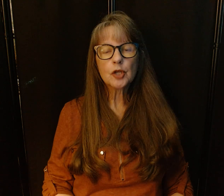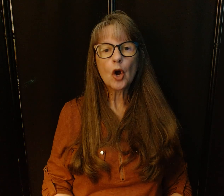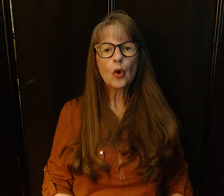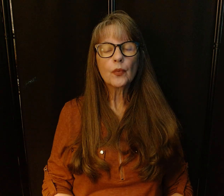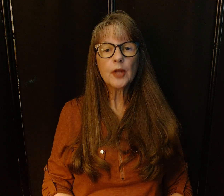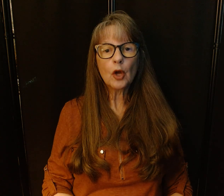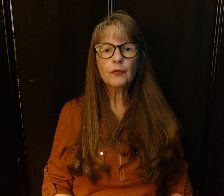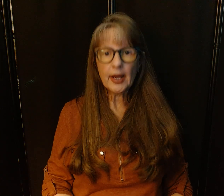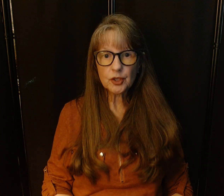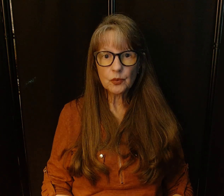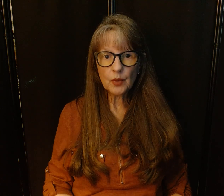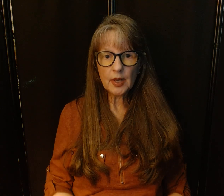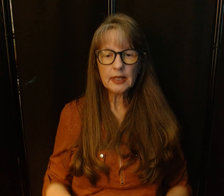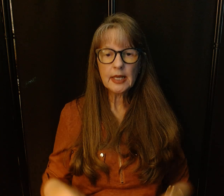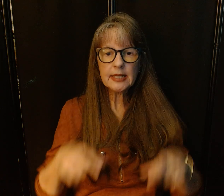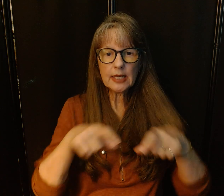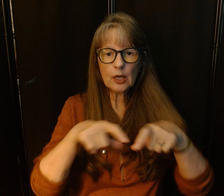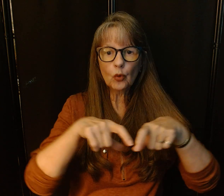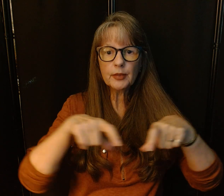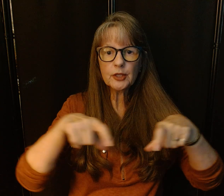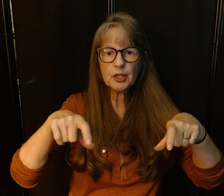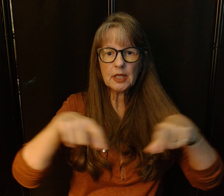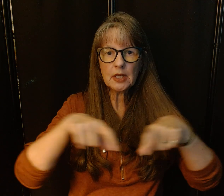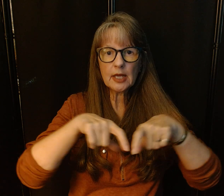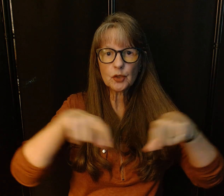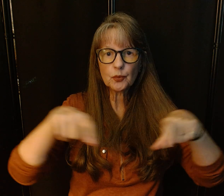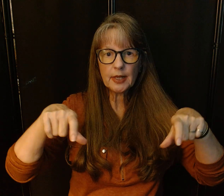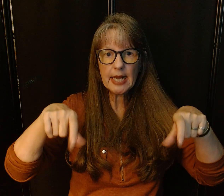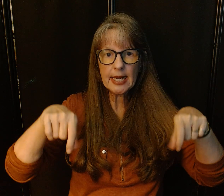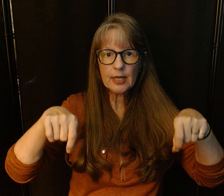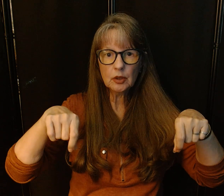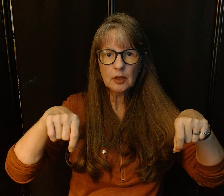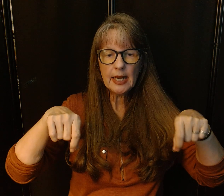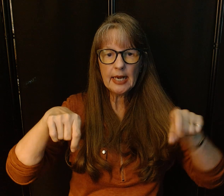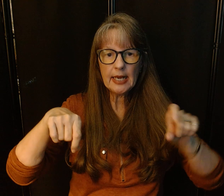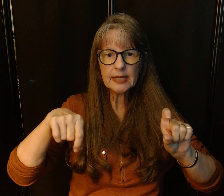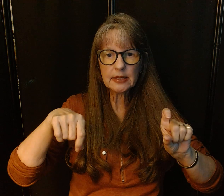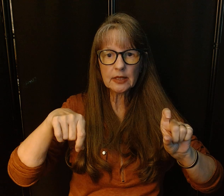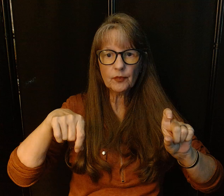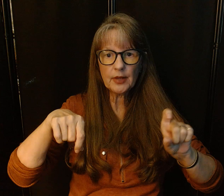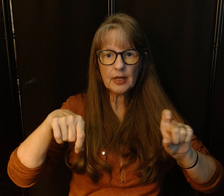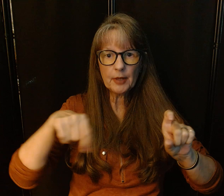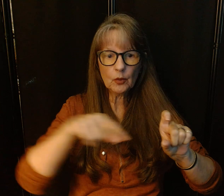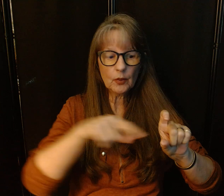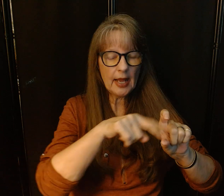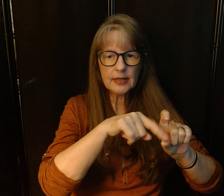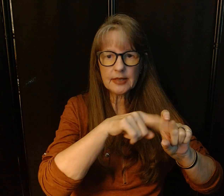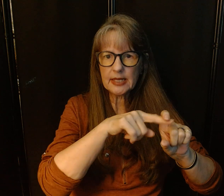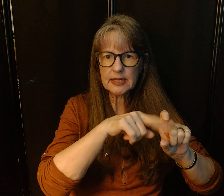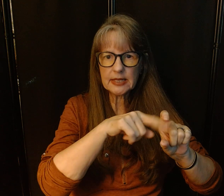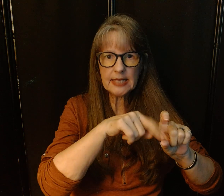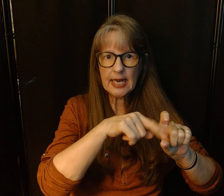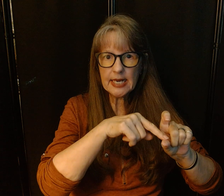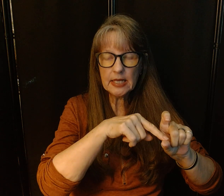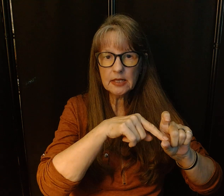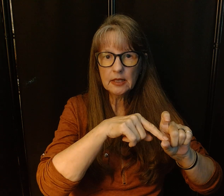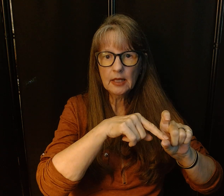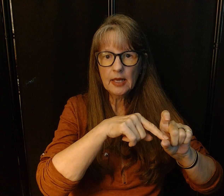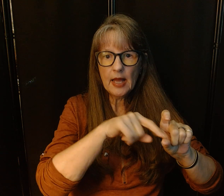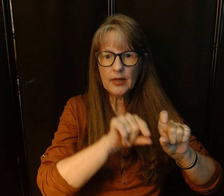So the old-fashioned one is that old machine that's rectangle and has a little thing up here where it has, I guess, the data, and then